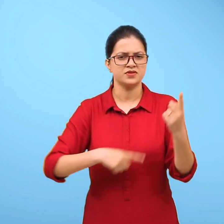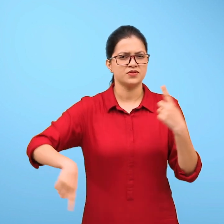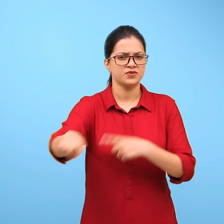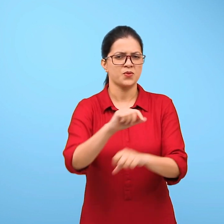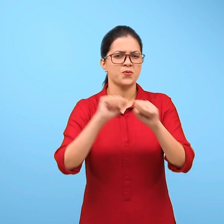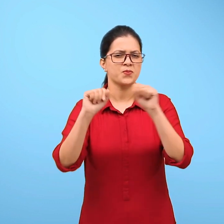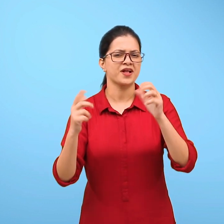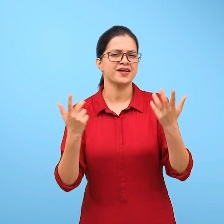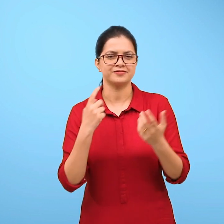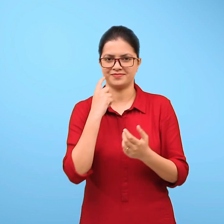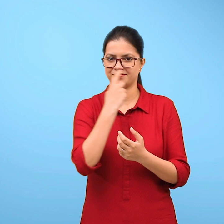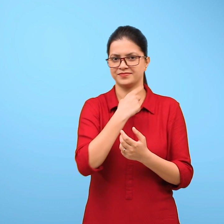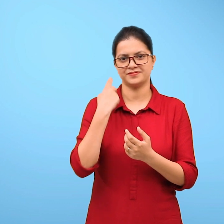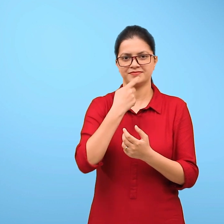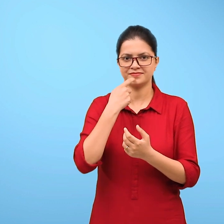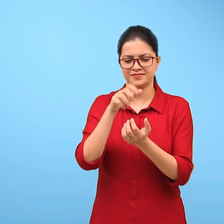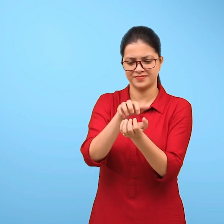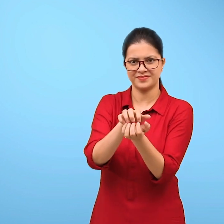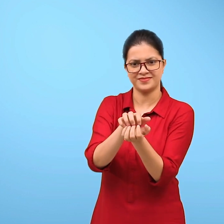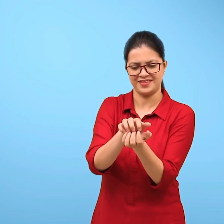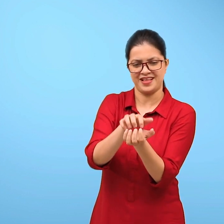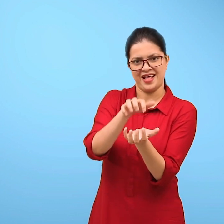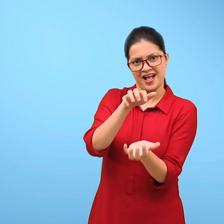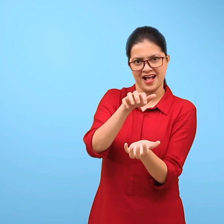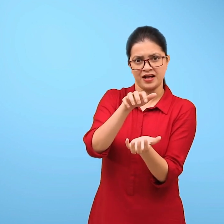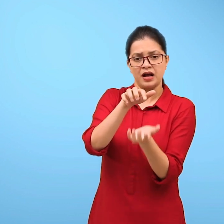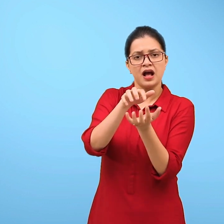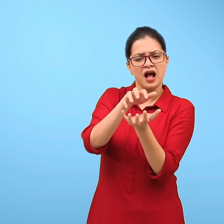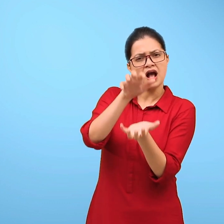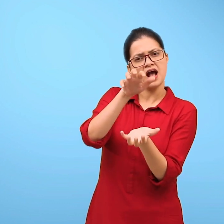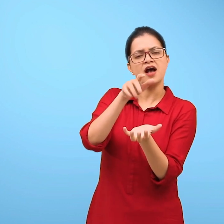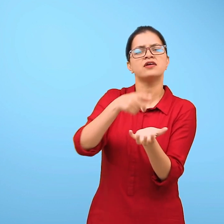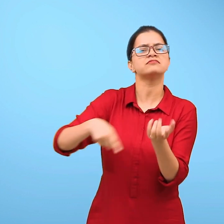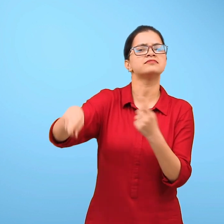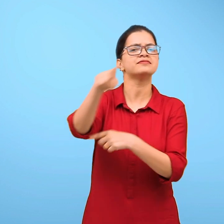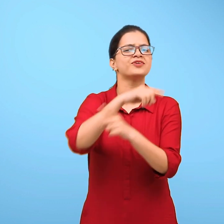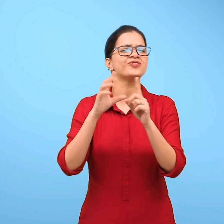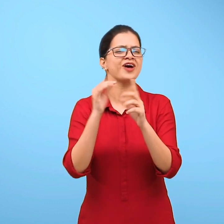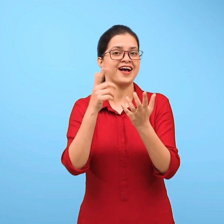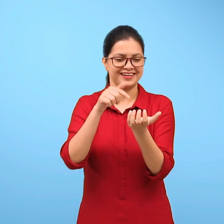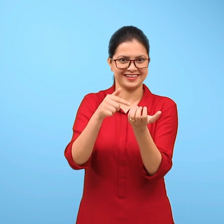When you open your mouth wide, you can move your lower jaw away from your head, isn't it?